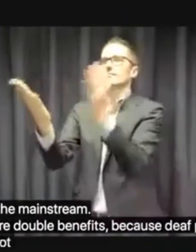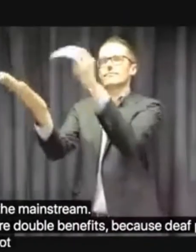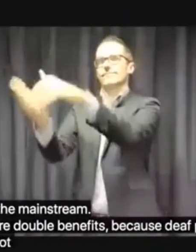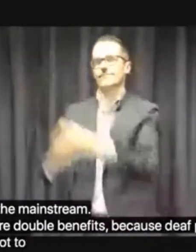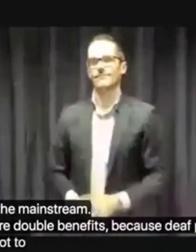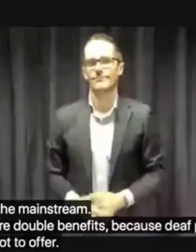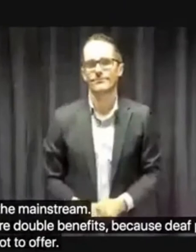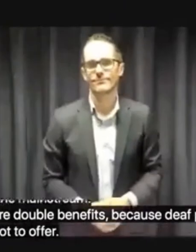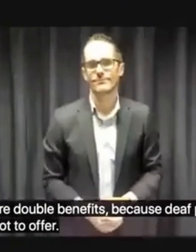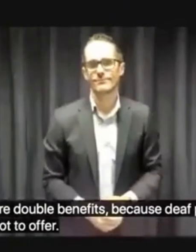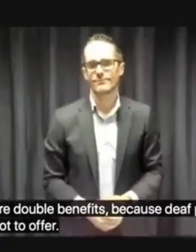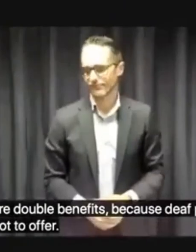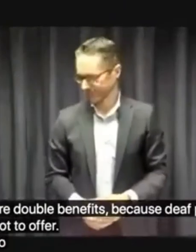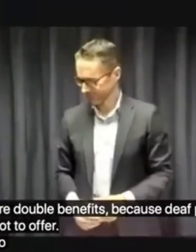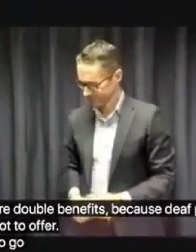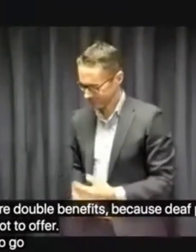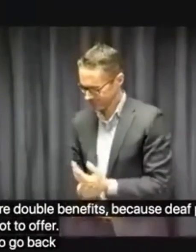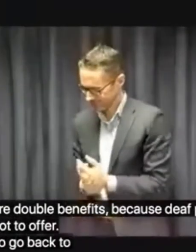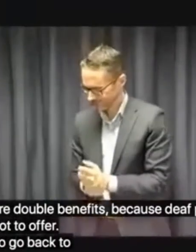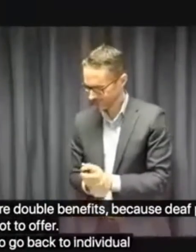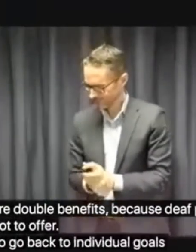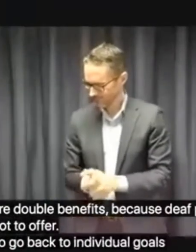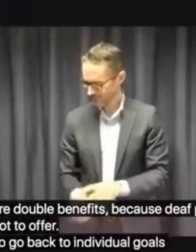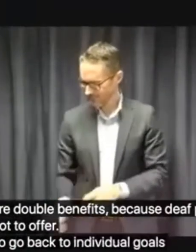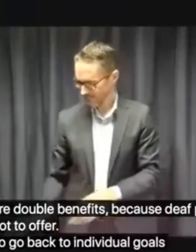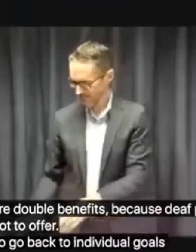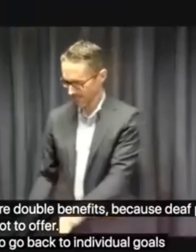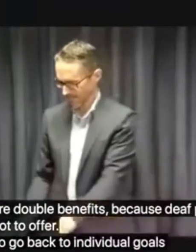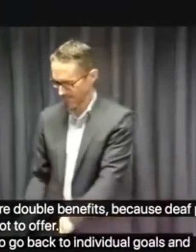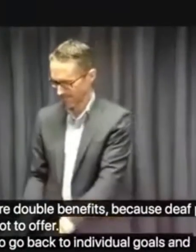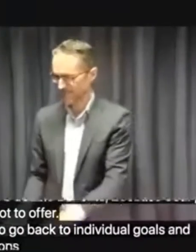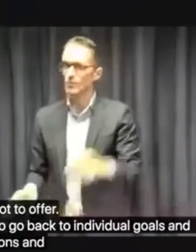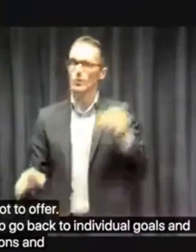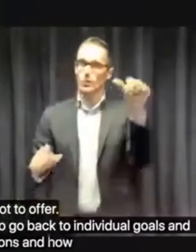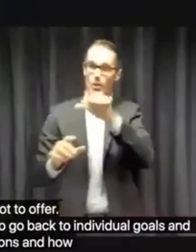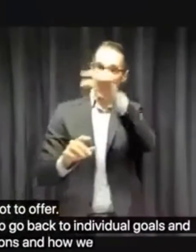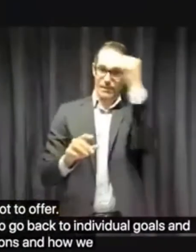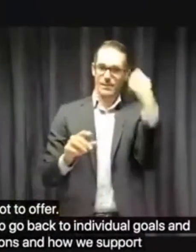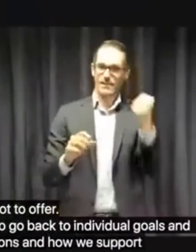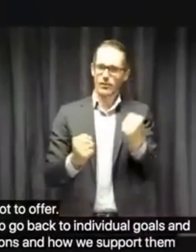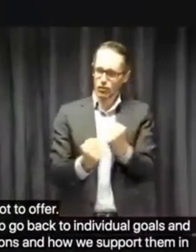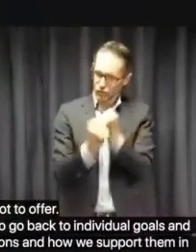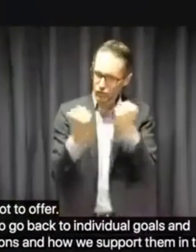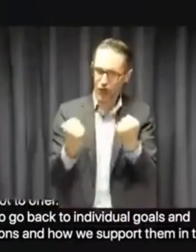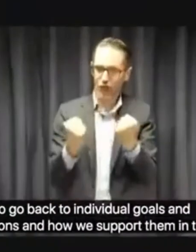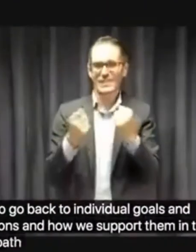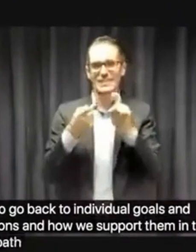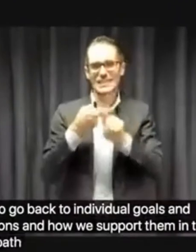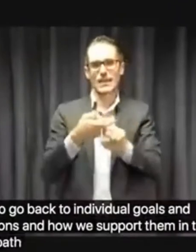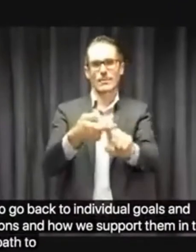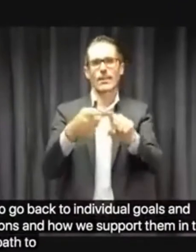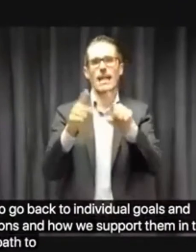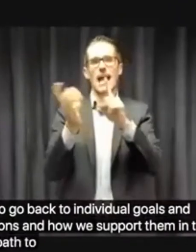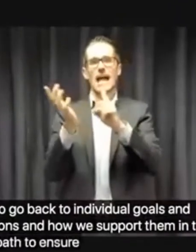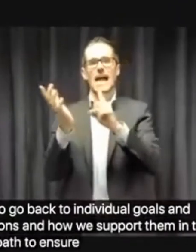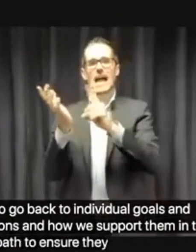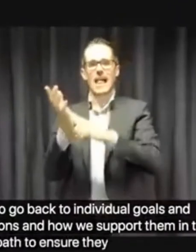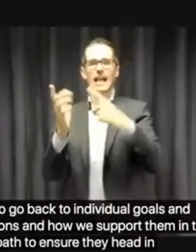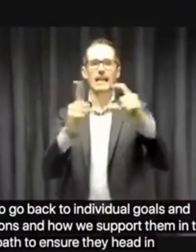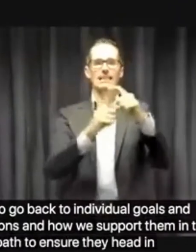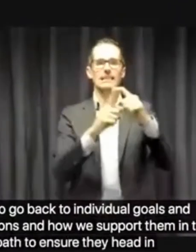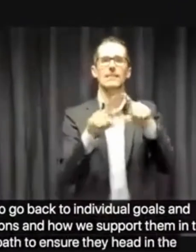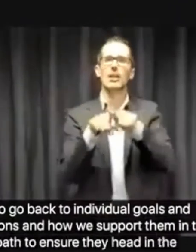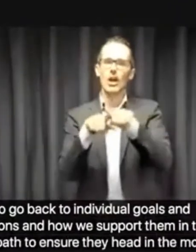aspirations, and how we support them in their career path to ensure that they get in the most appropriate direction. We should aim to have a strong